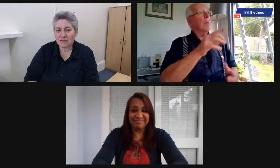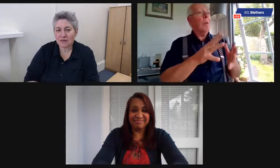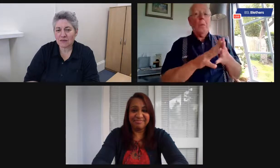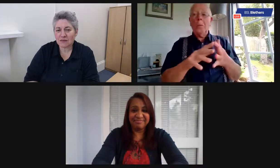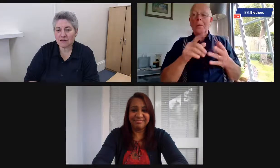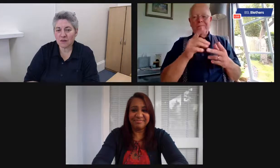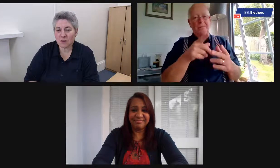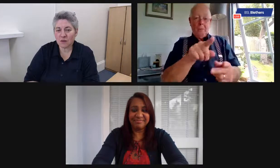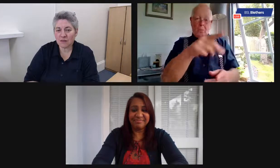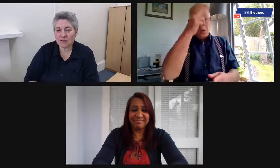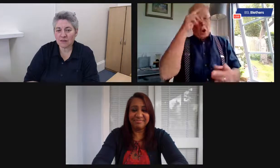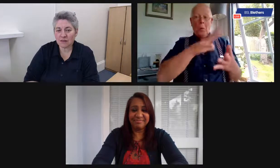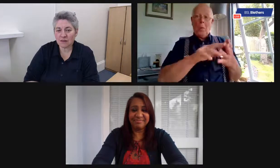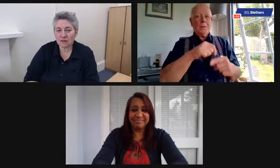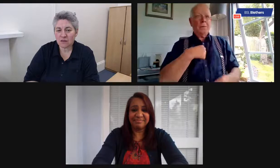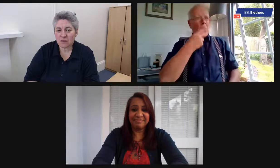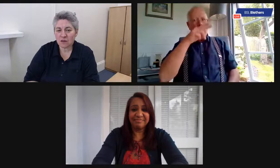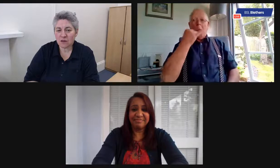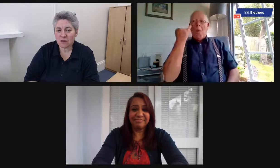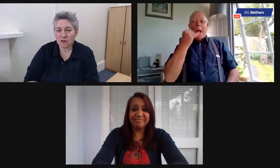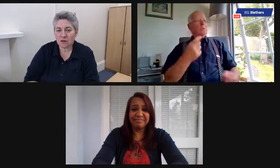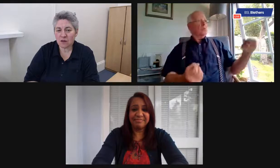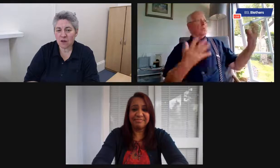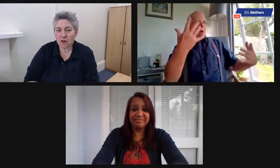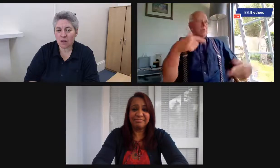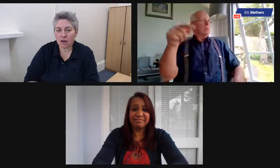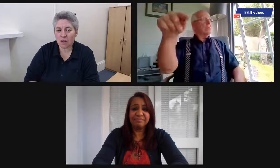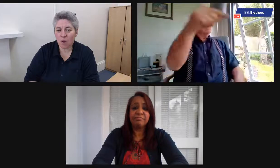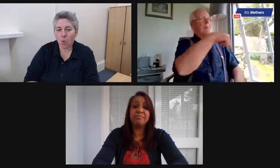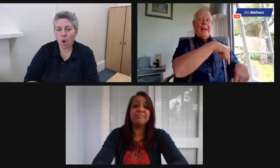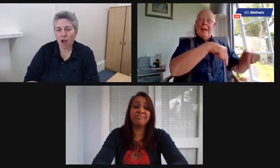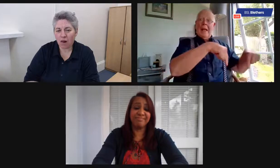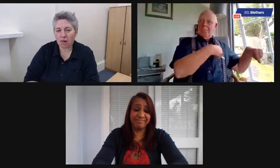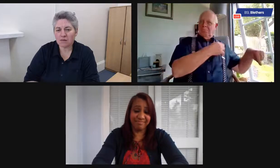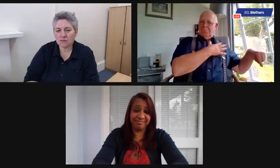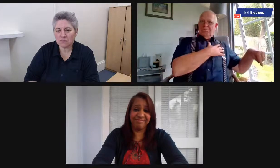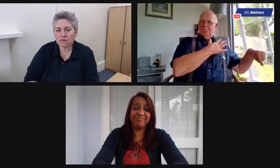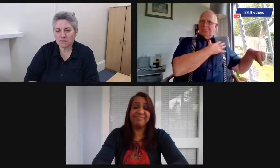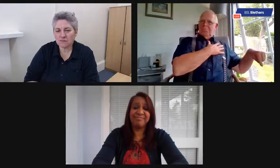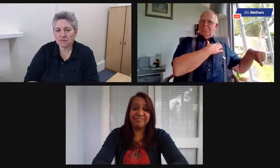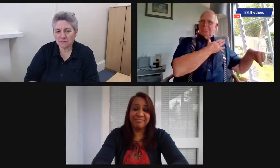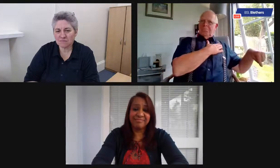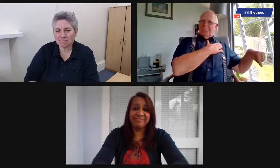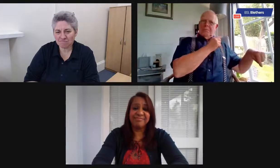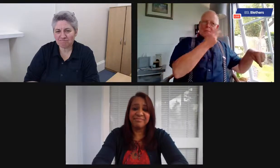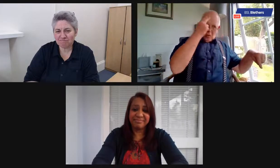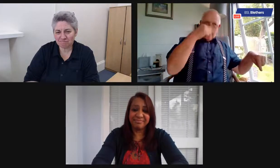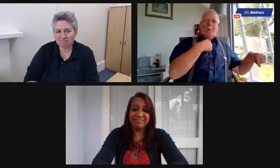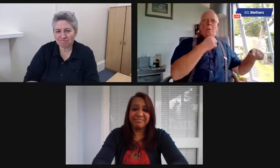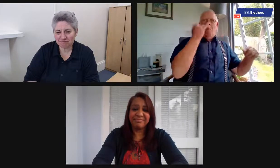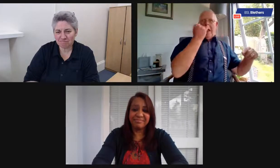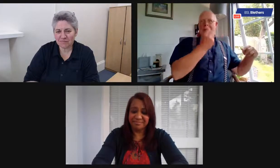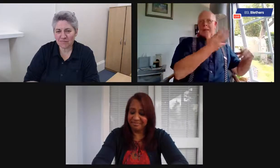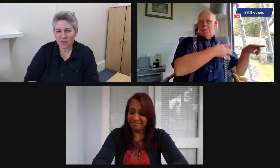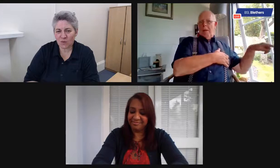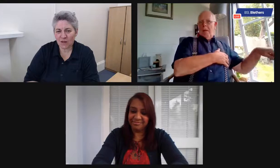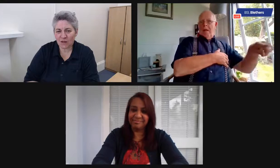on your perspective, on your point of view. What you think is a weed might be a beautiful wildflower to me, and I might love it. I might want